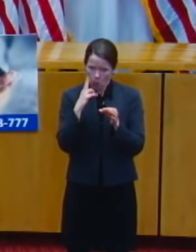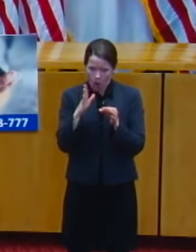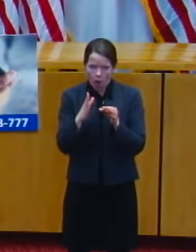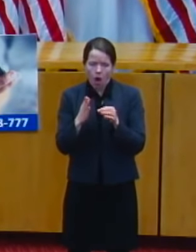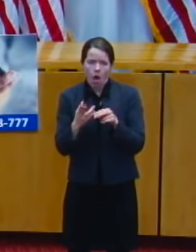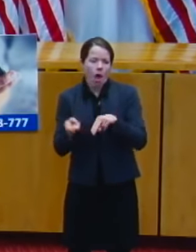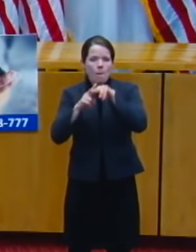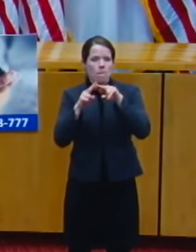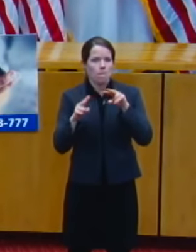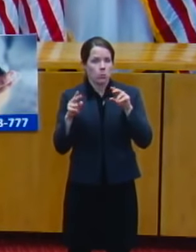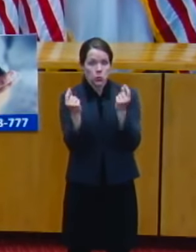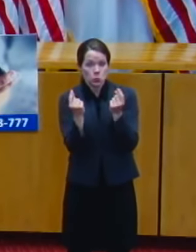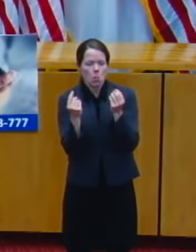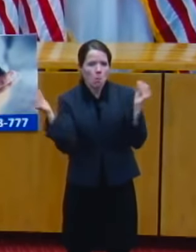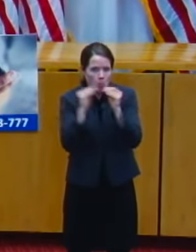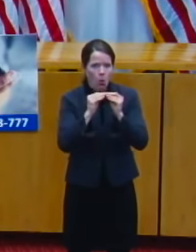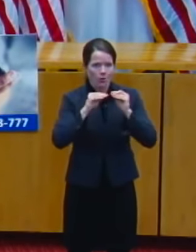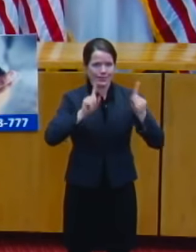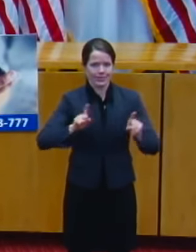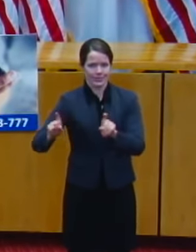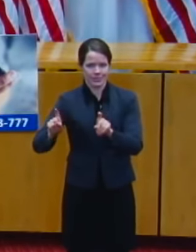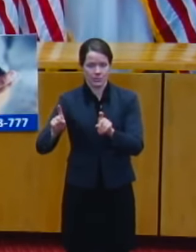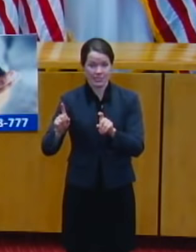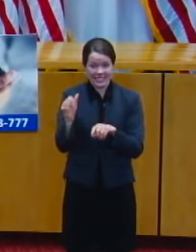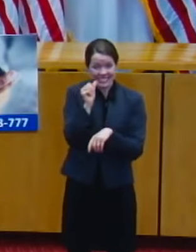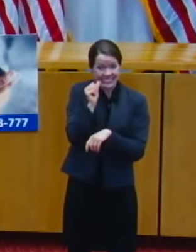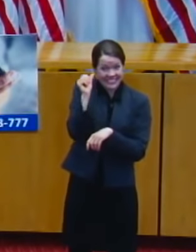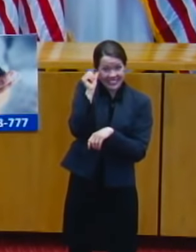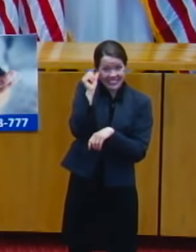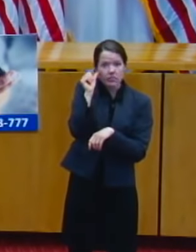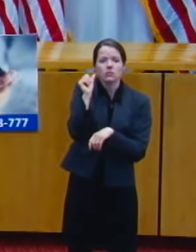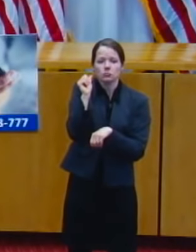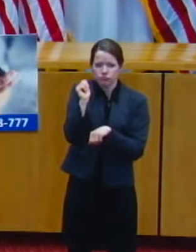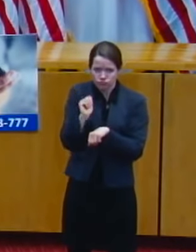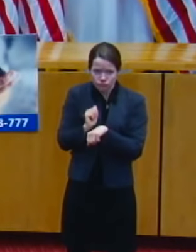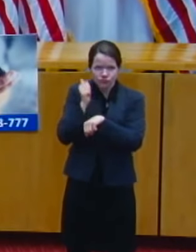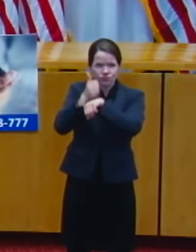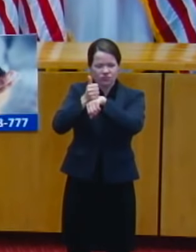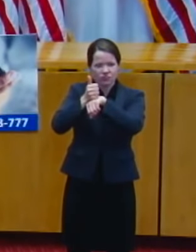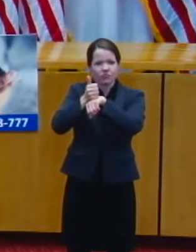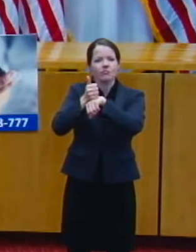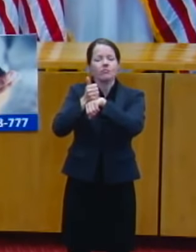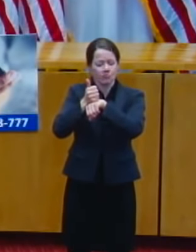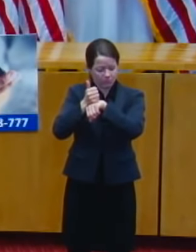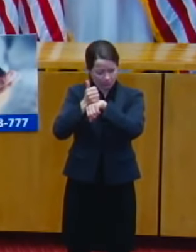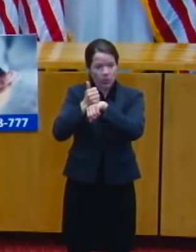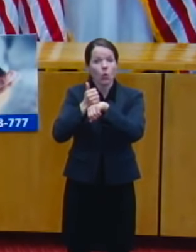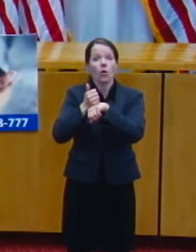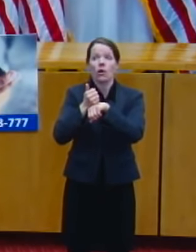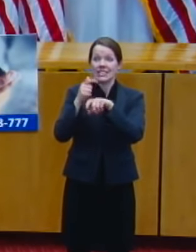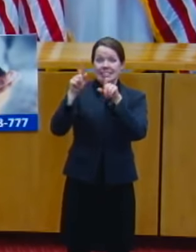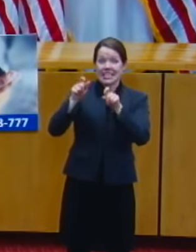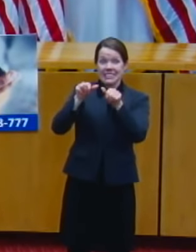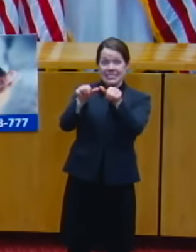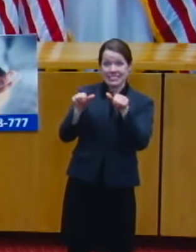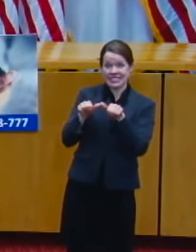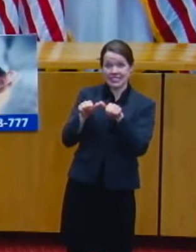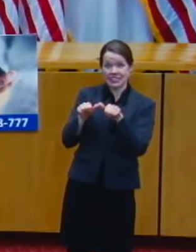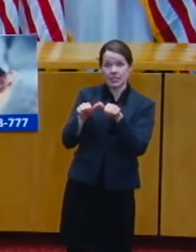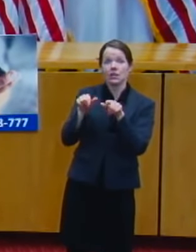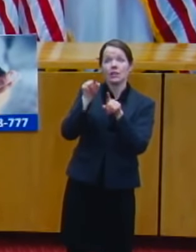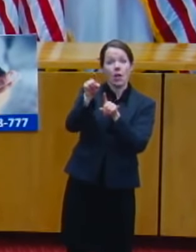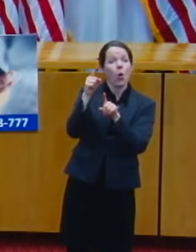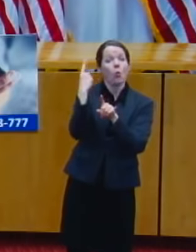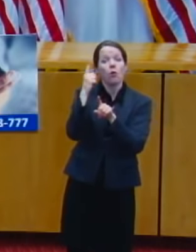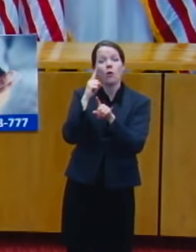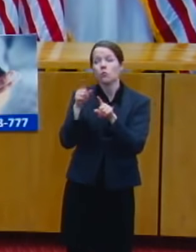residents, and recently opened, yesterday, the first rapid testing program available to the general public. COVID-19